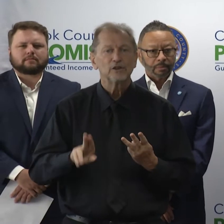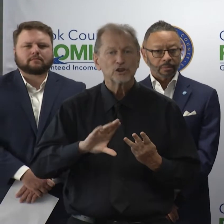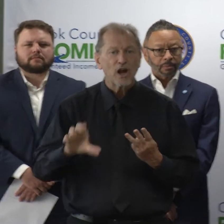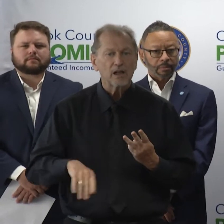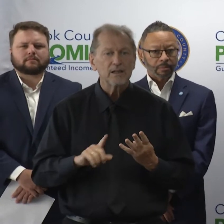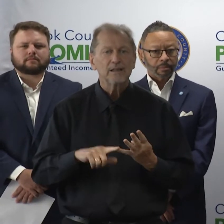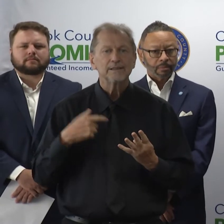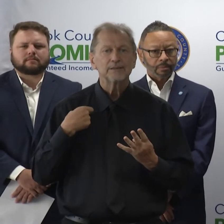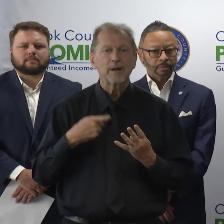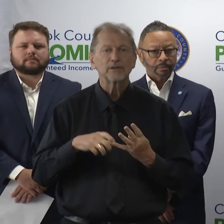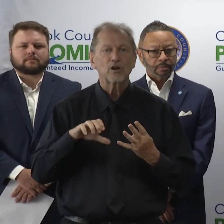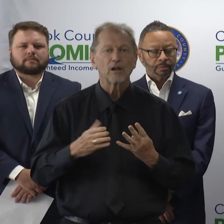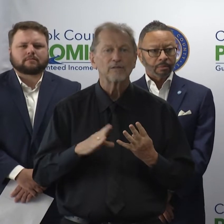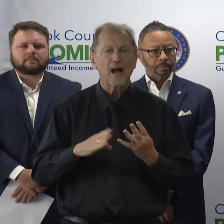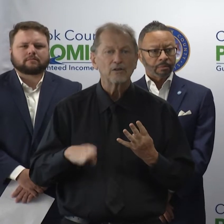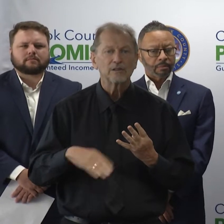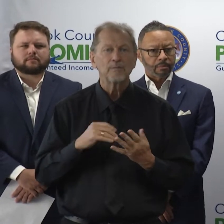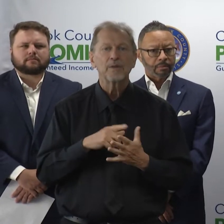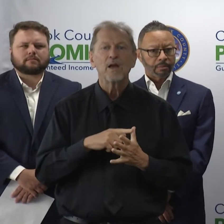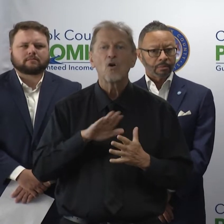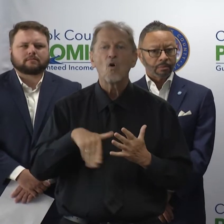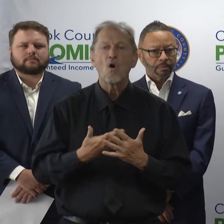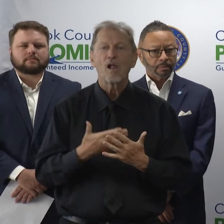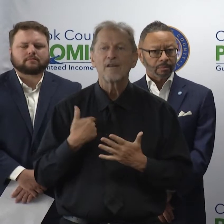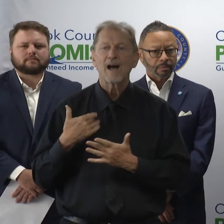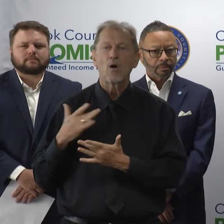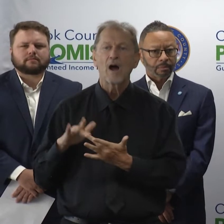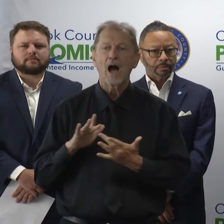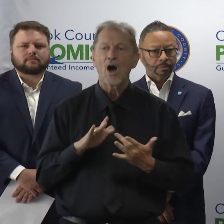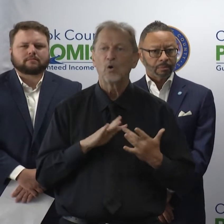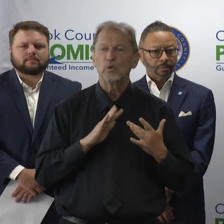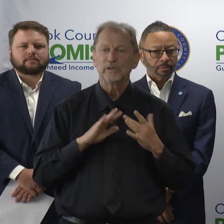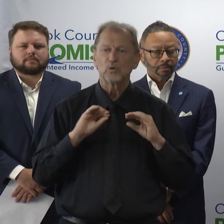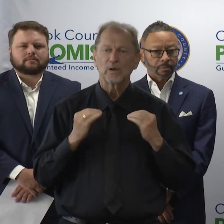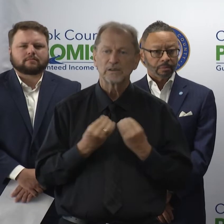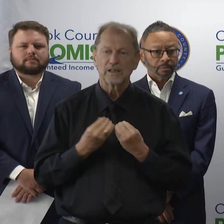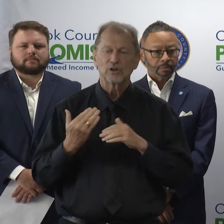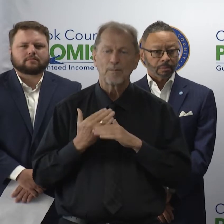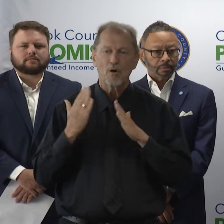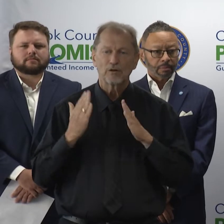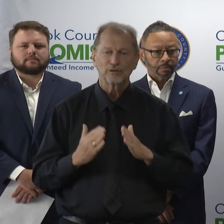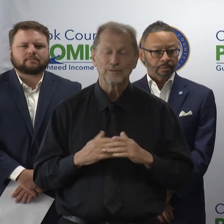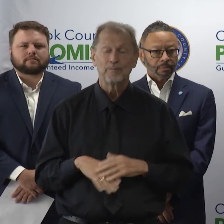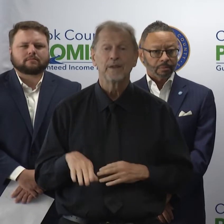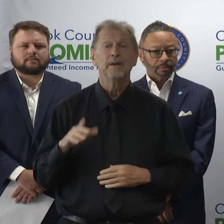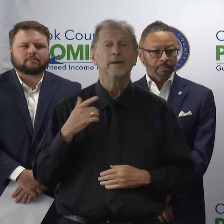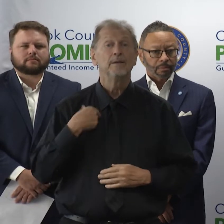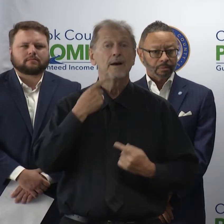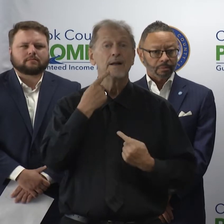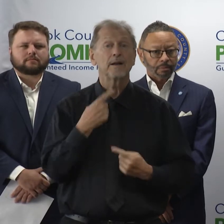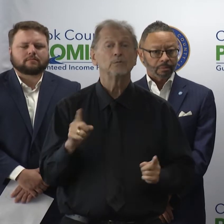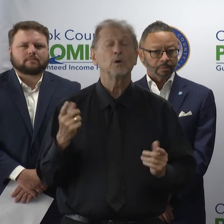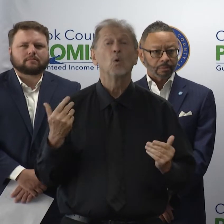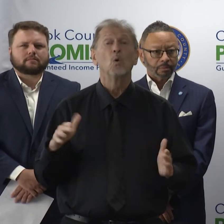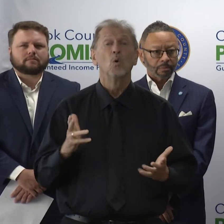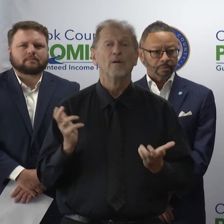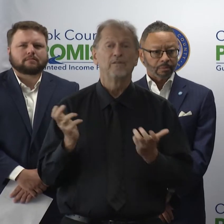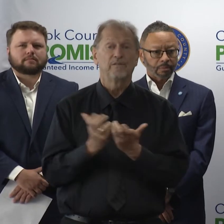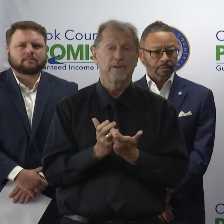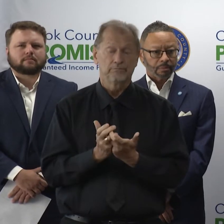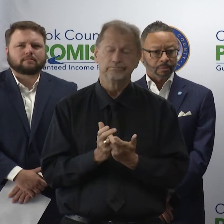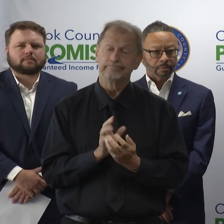Coalition for Housing, and all of our outreach partners. This announcement is particularly appropriate given that this